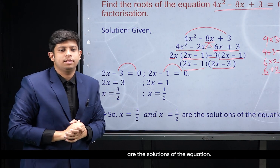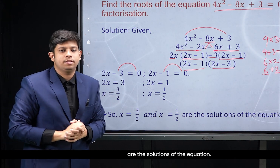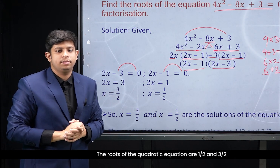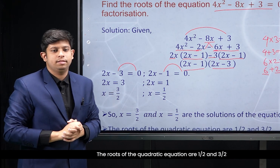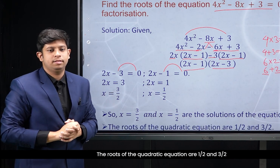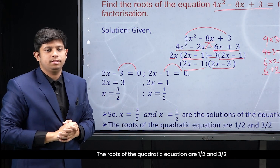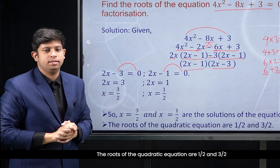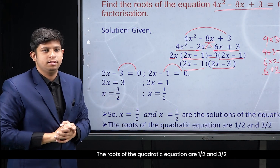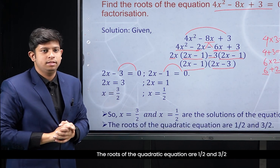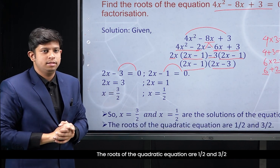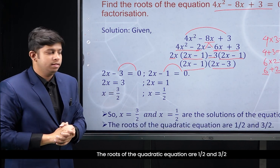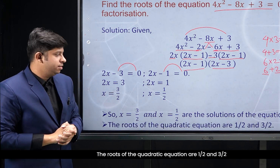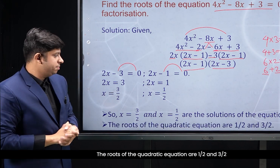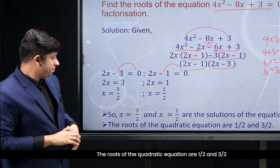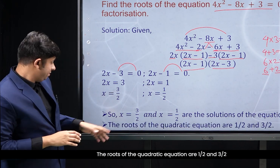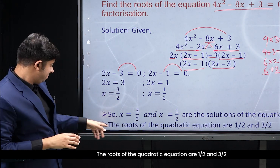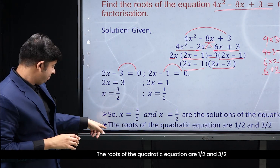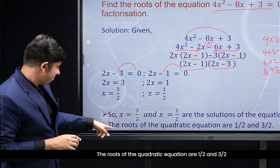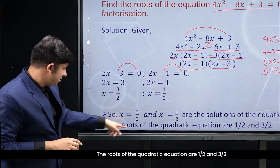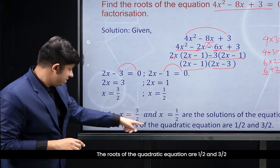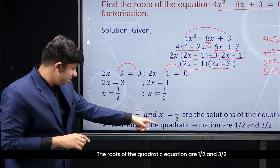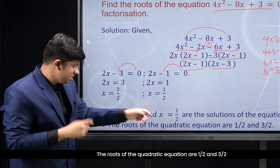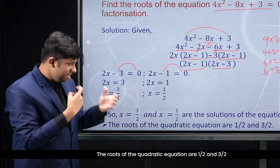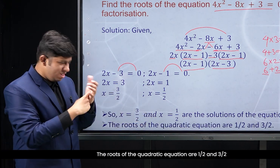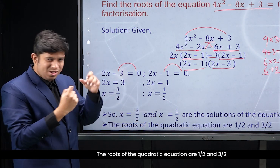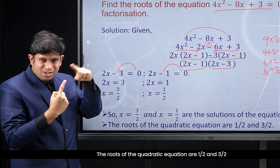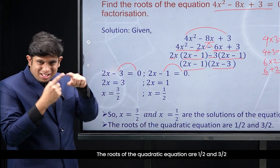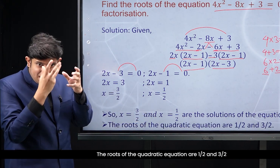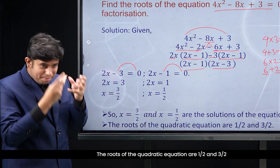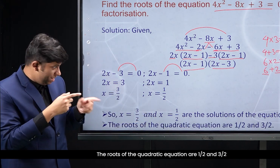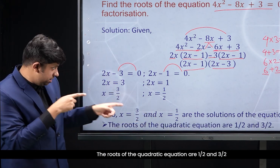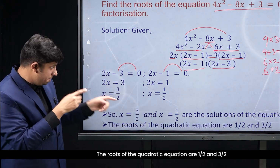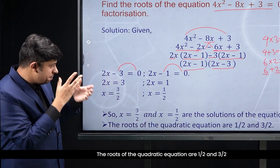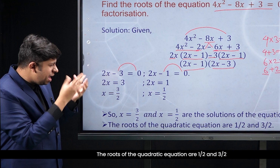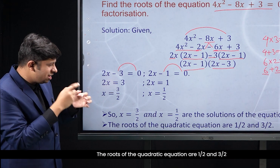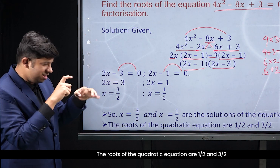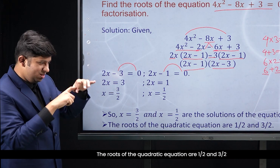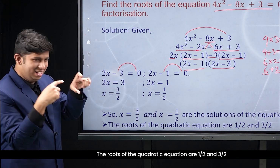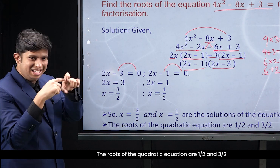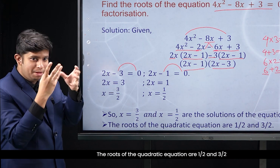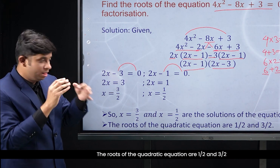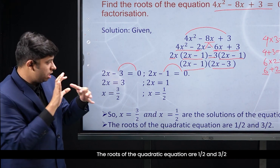The roots of the quadratic equation are 1 by 2 and 3 by 2.